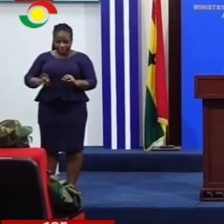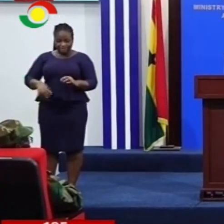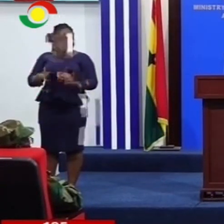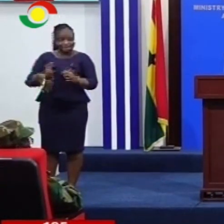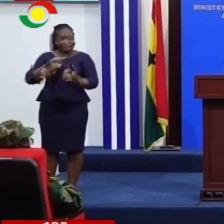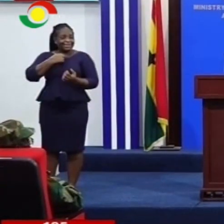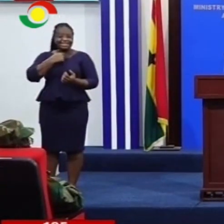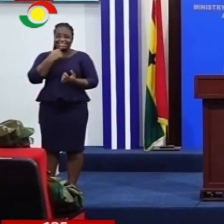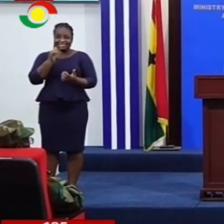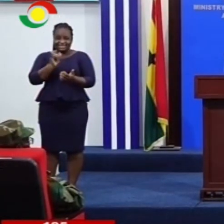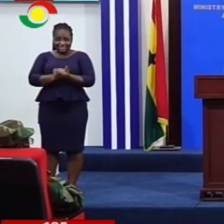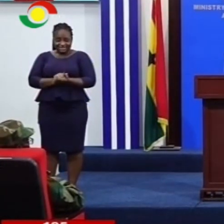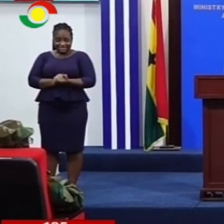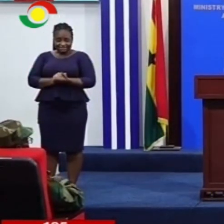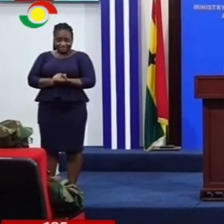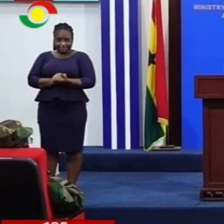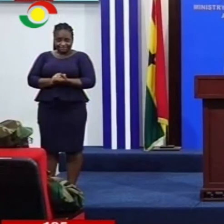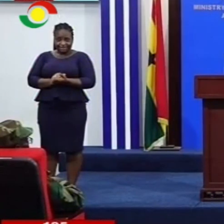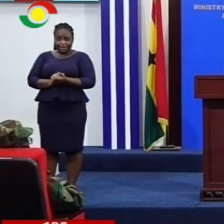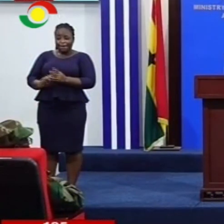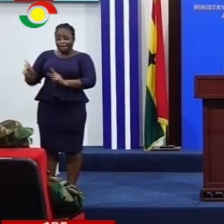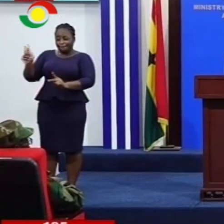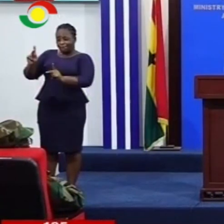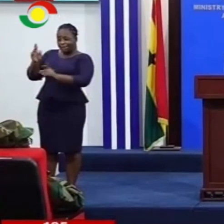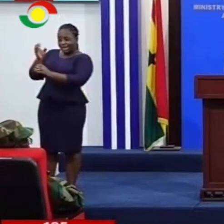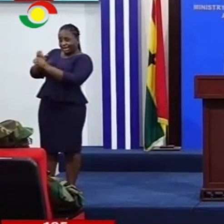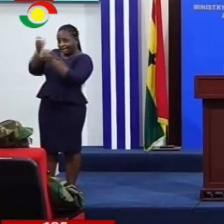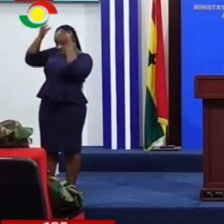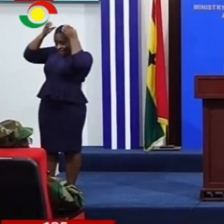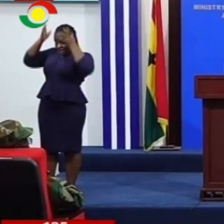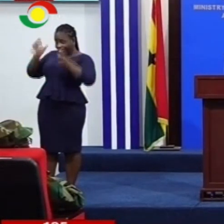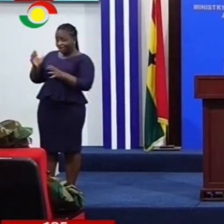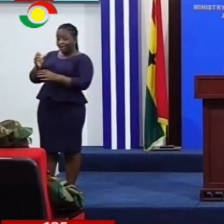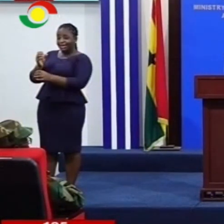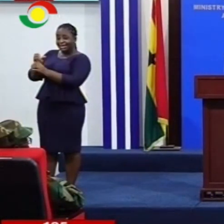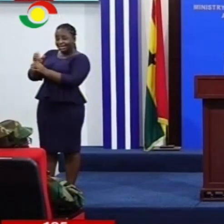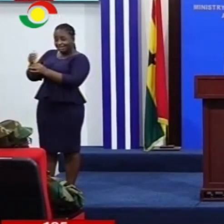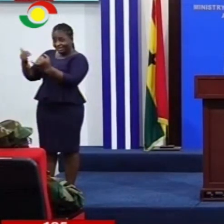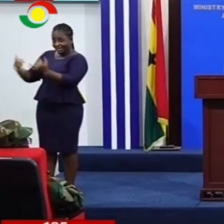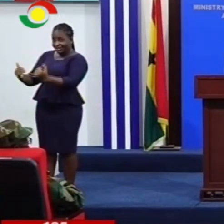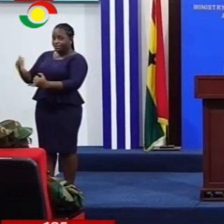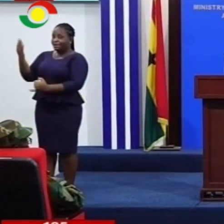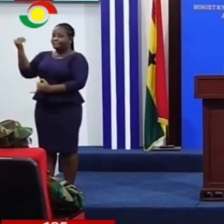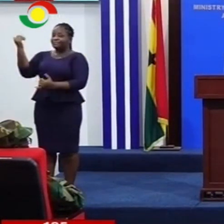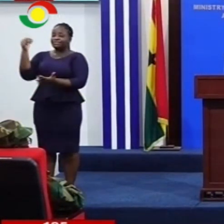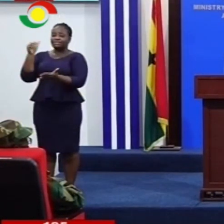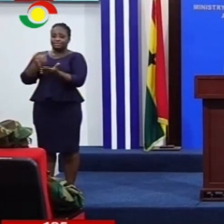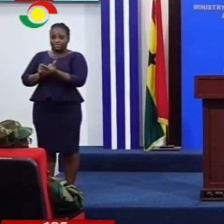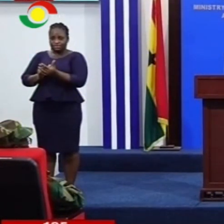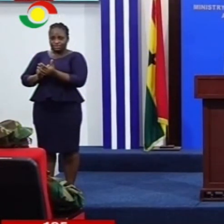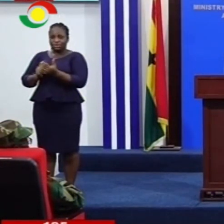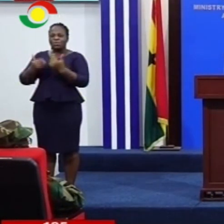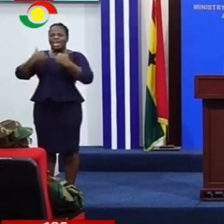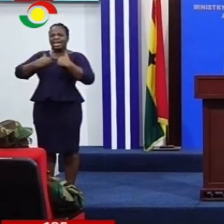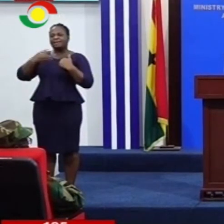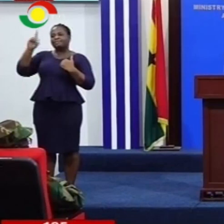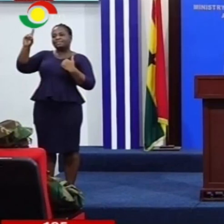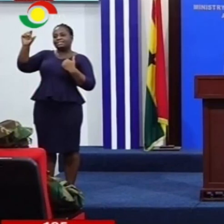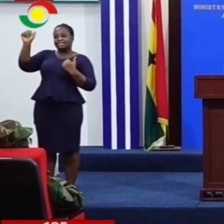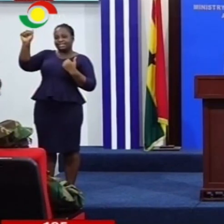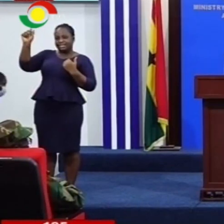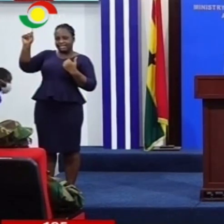na. Yes, I want to see 15,000. Your data, Kaye